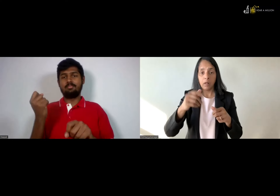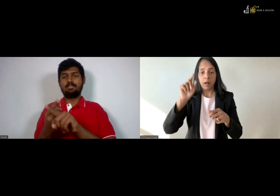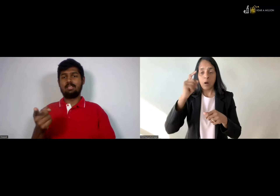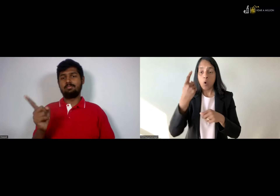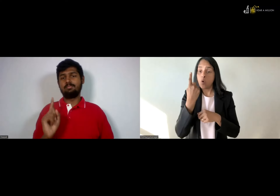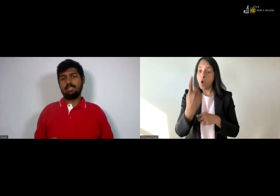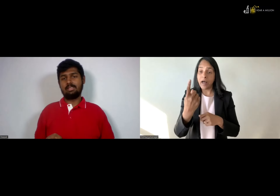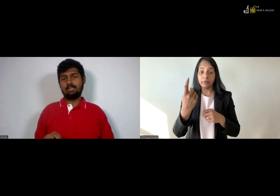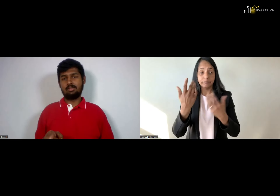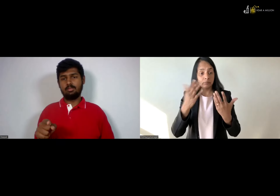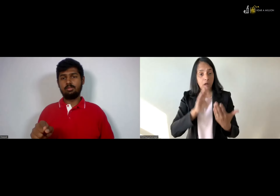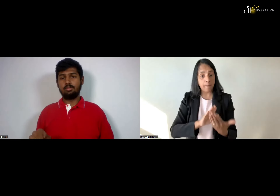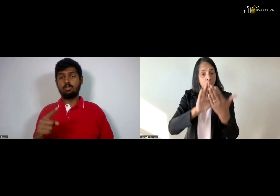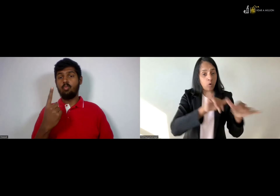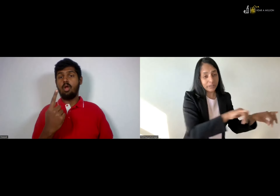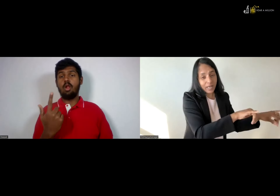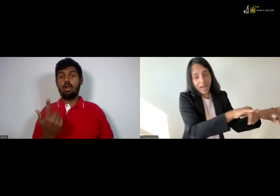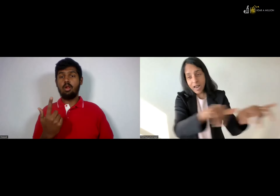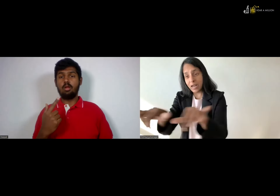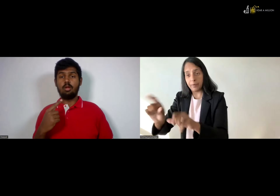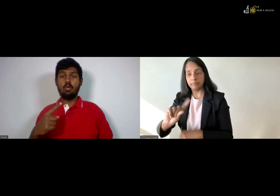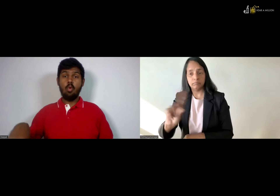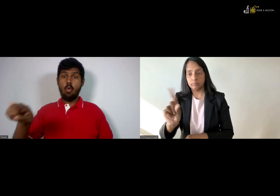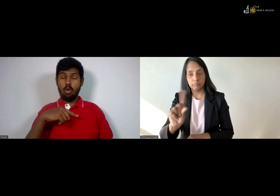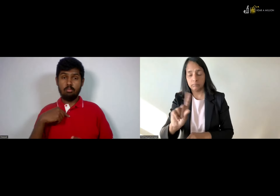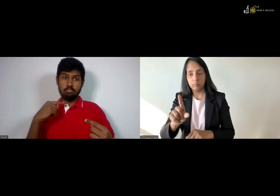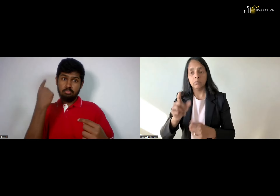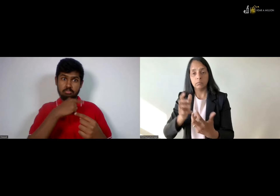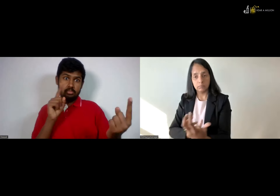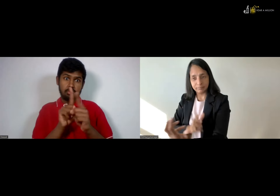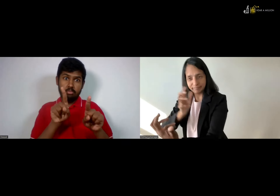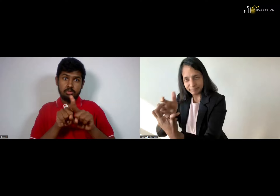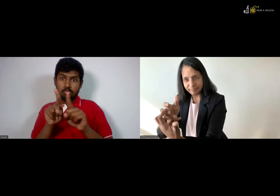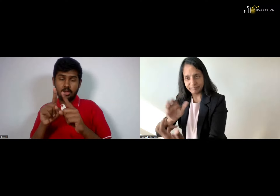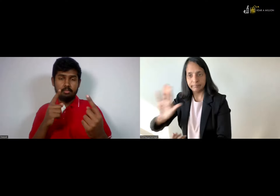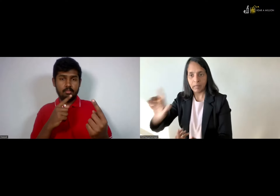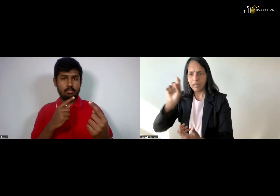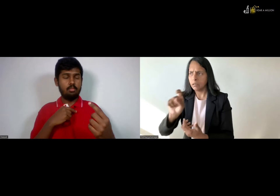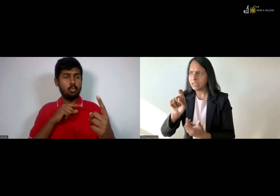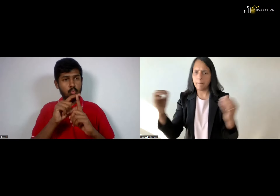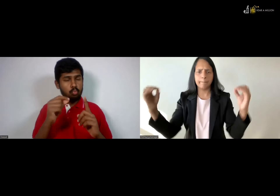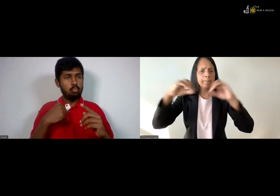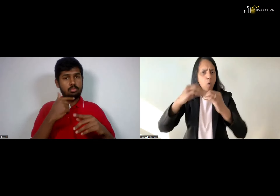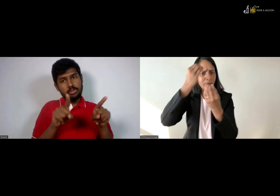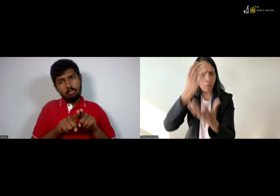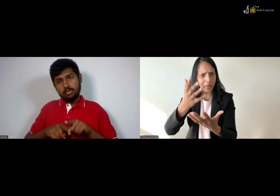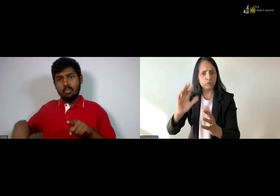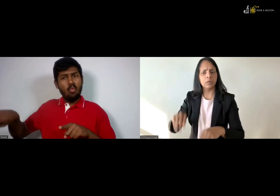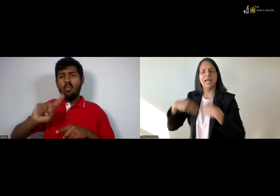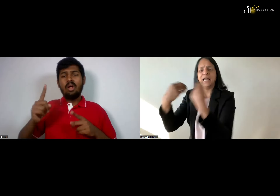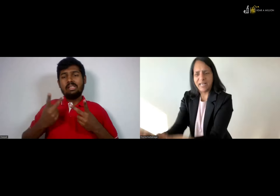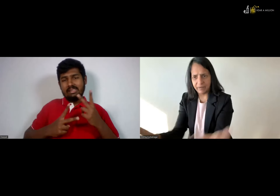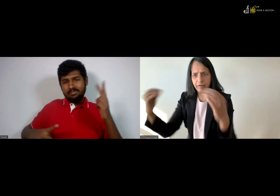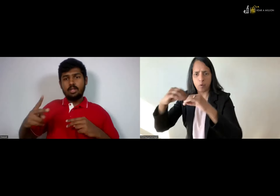So in equity, something we would like to provide all of the same things, not to the everyone. Equity